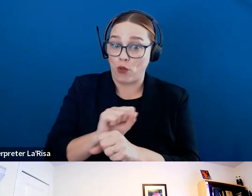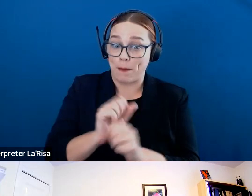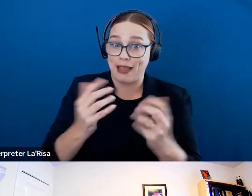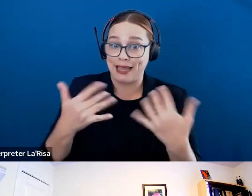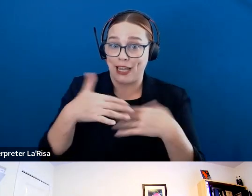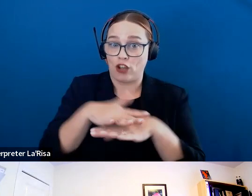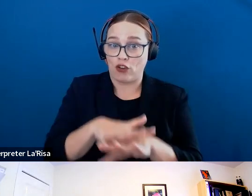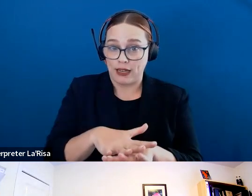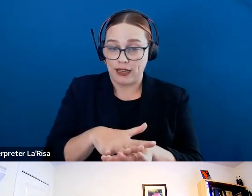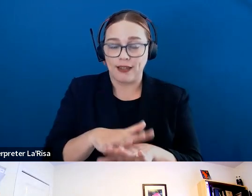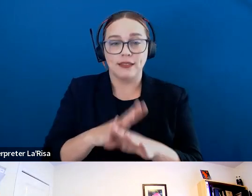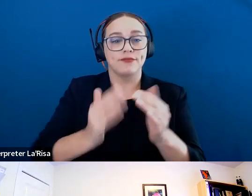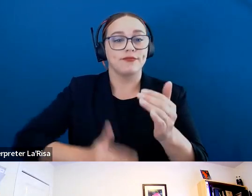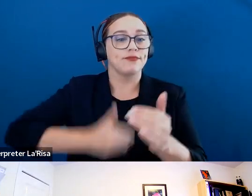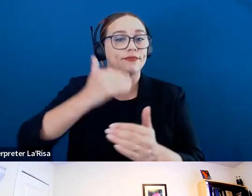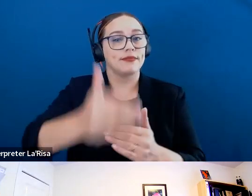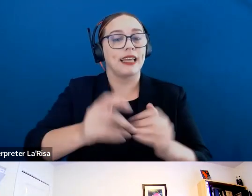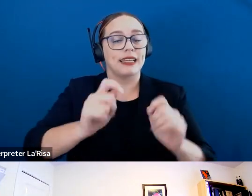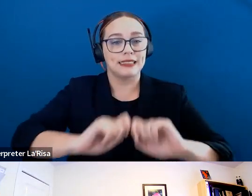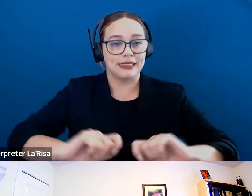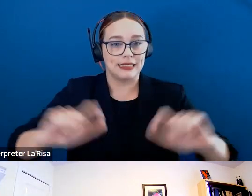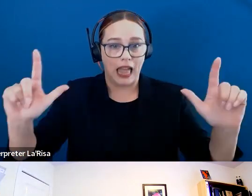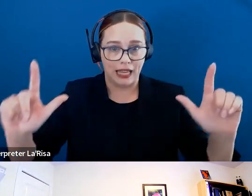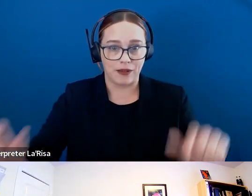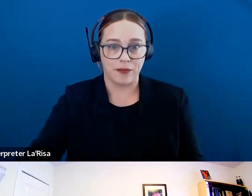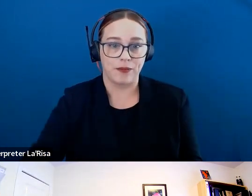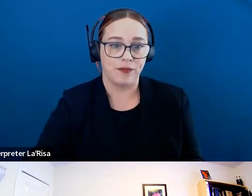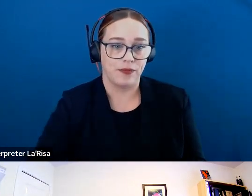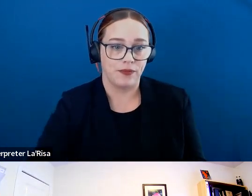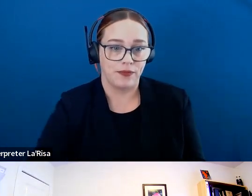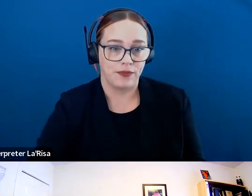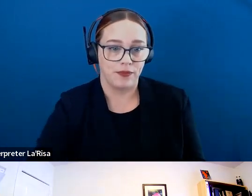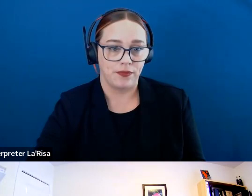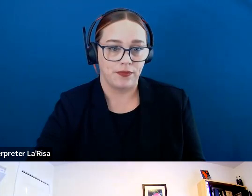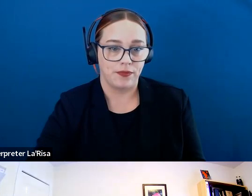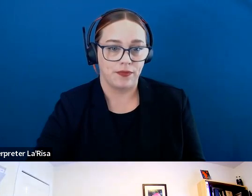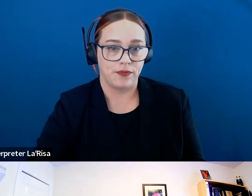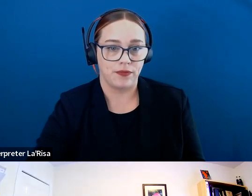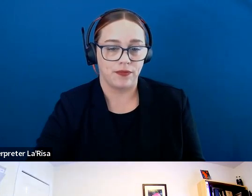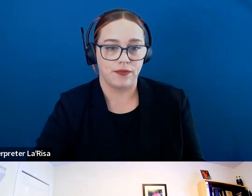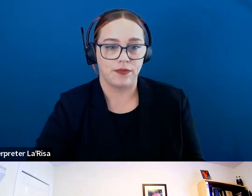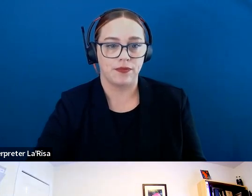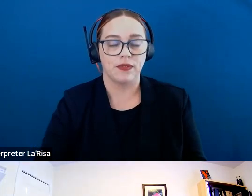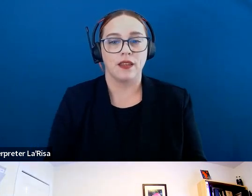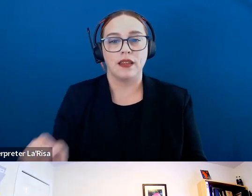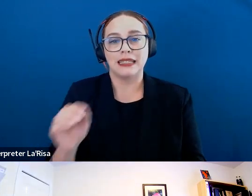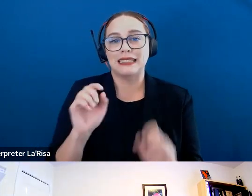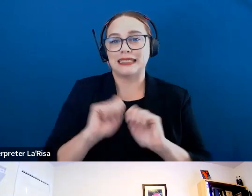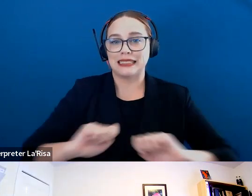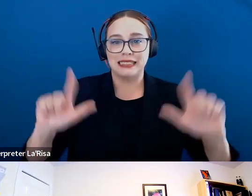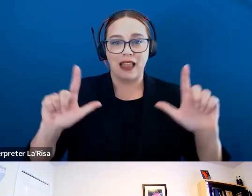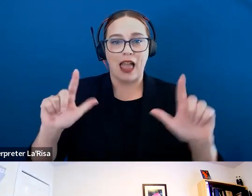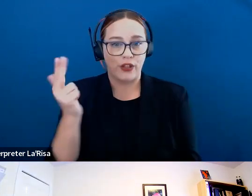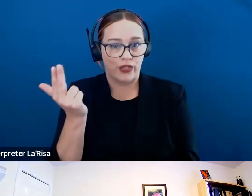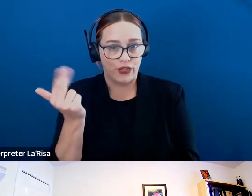on to the next slide, which is slide 13. And this part of the assessment, which is the